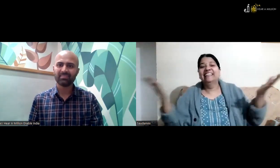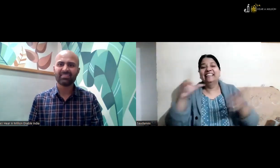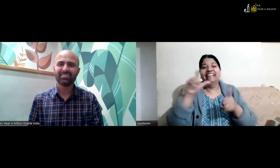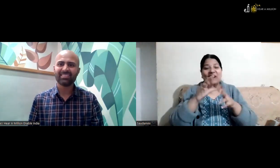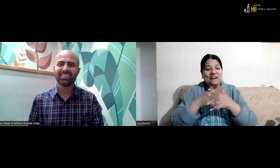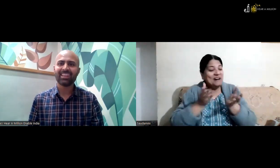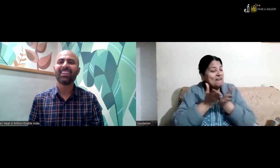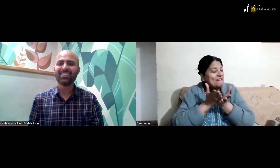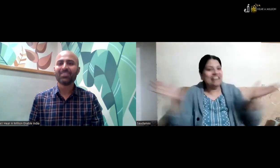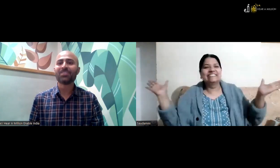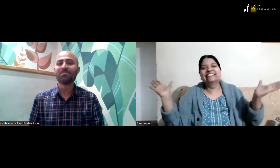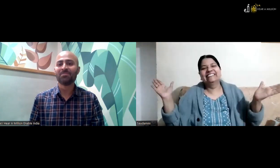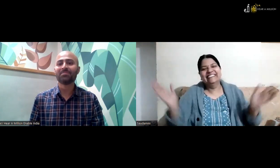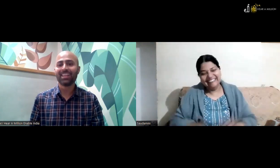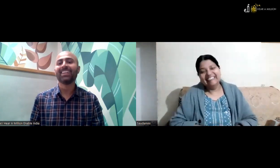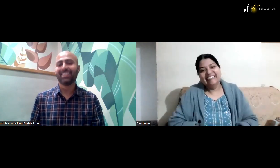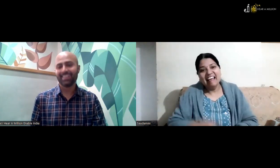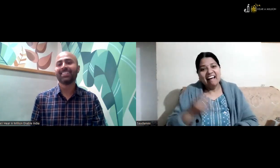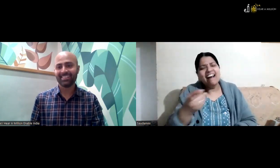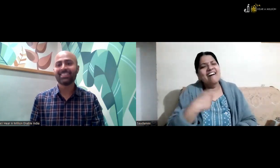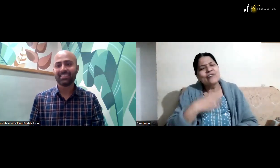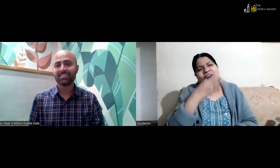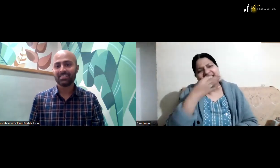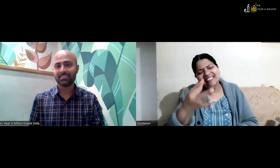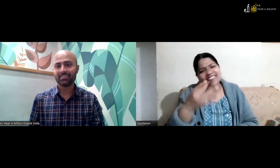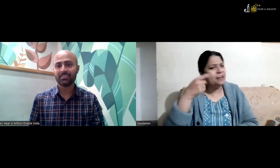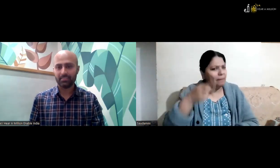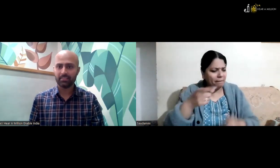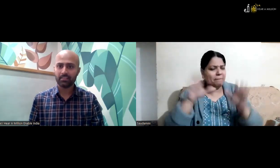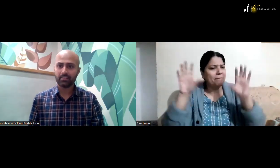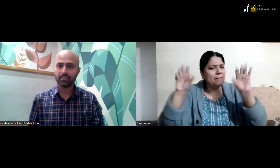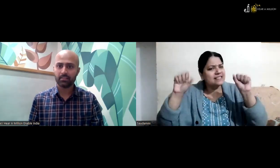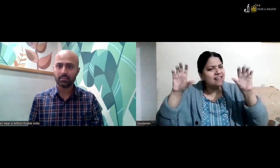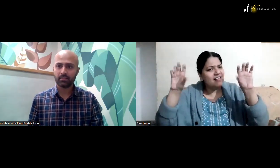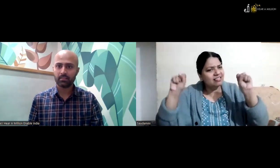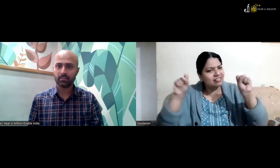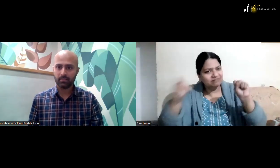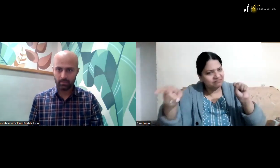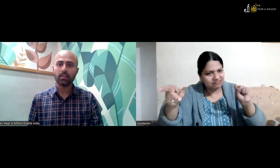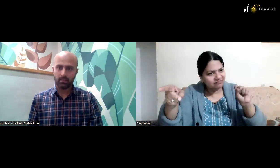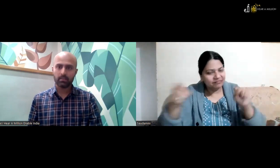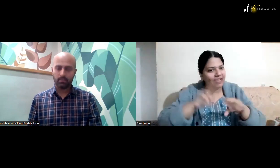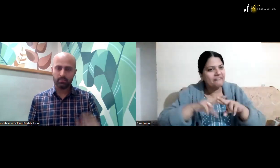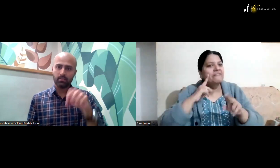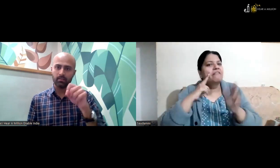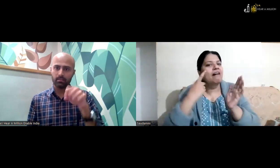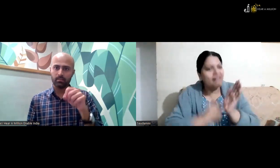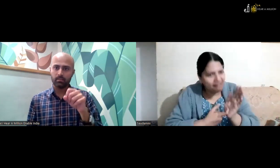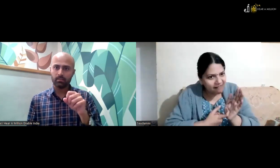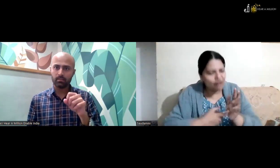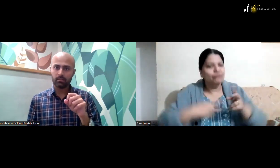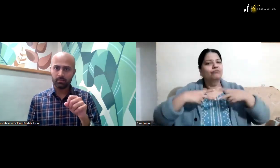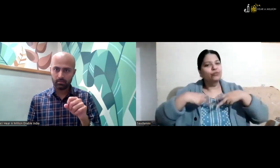of interpreters for this. And not only this, there are many scenarios like this we can talk about. And Prasad,